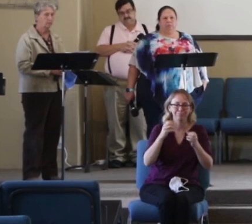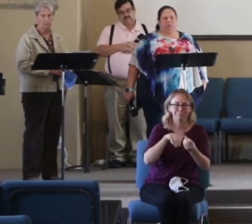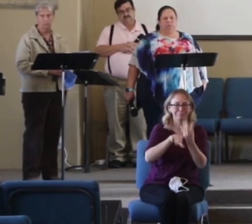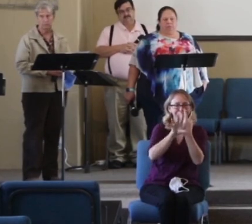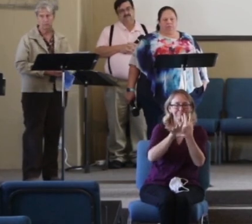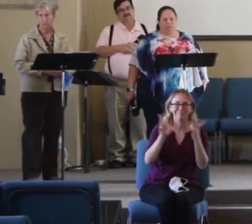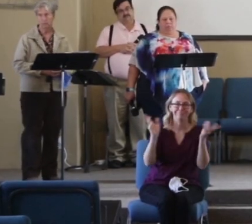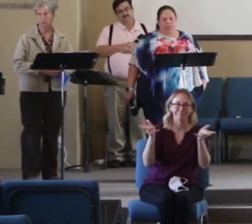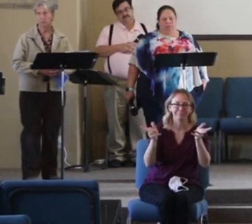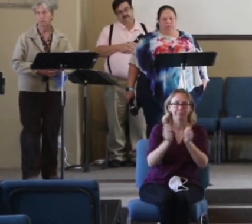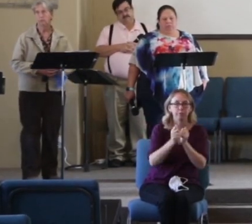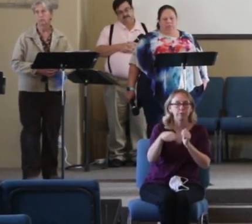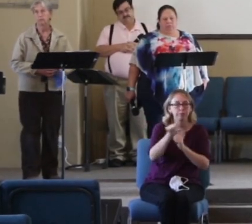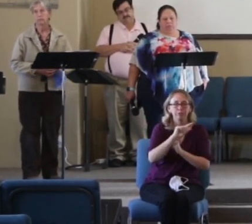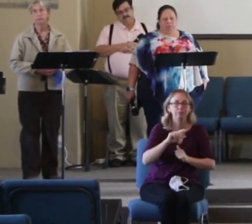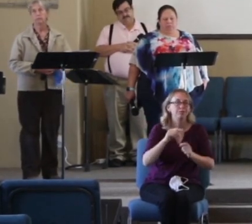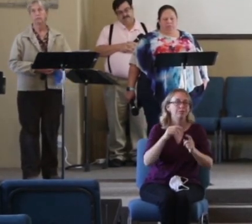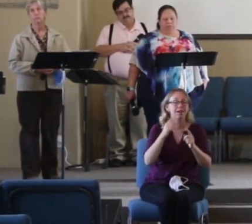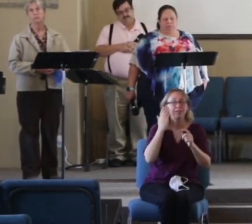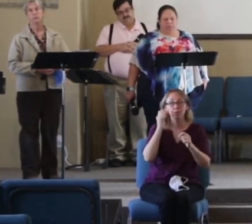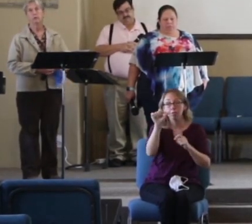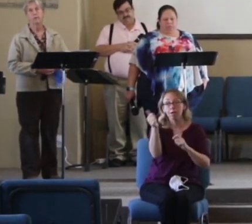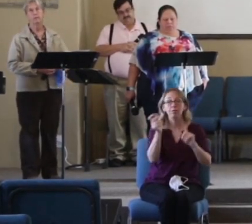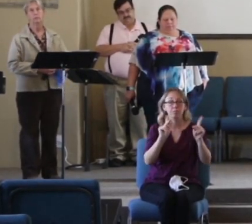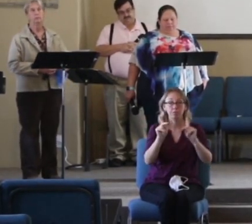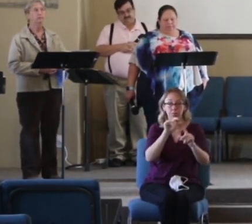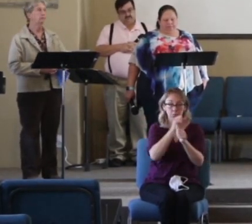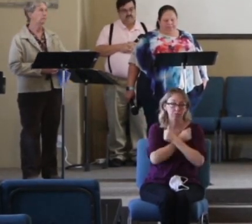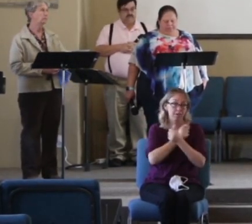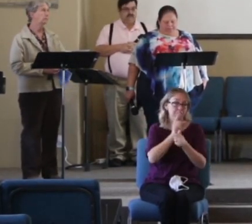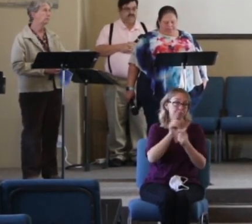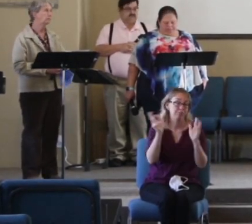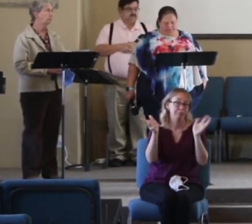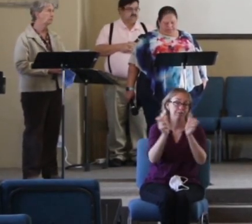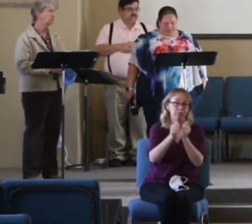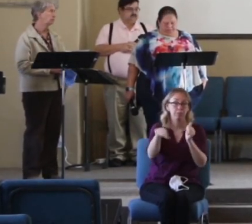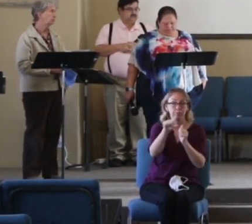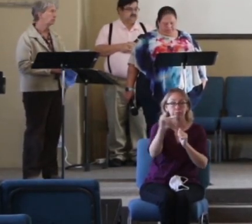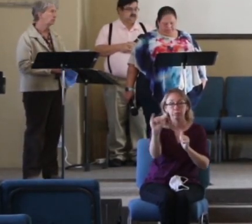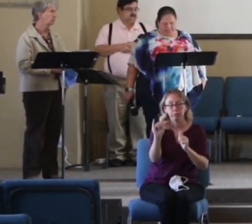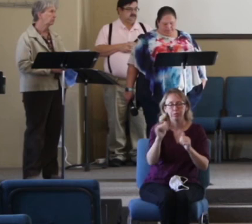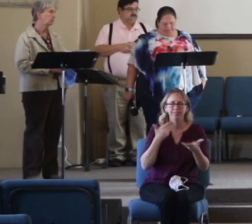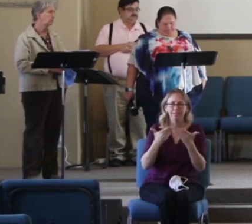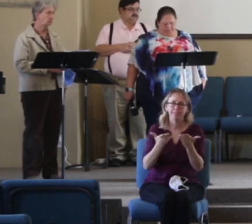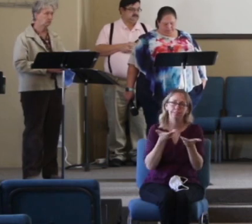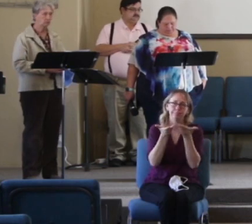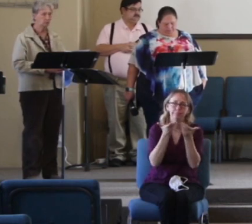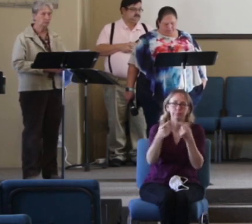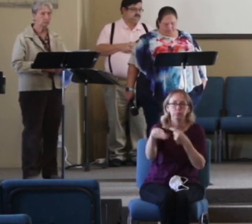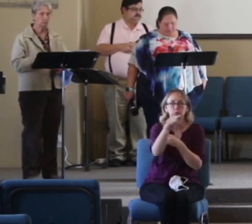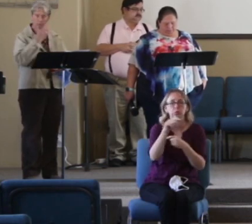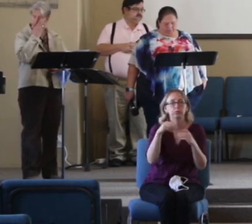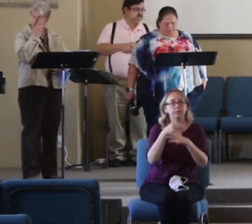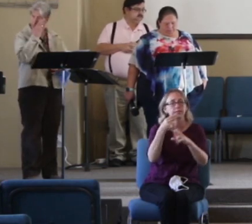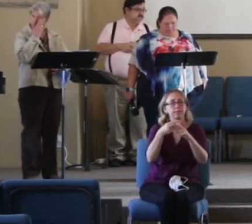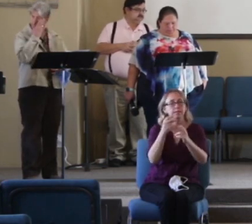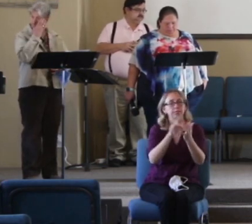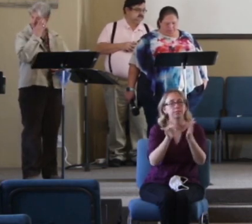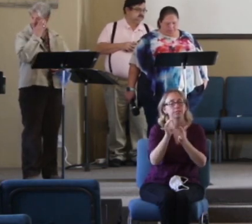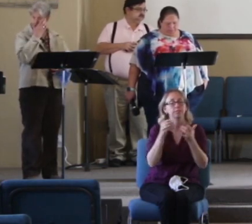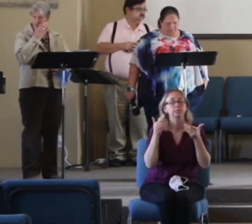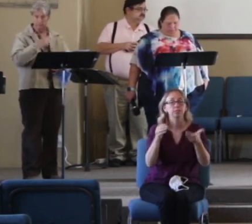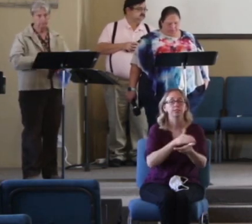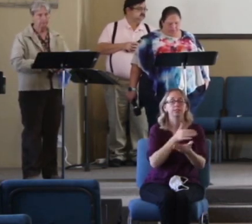talk with you. And there's others that would love to talk with you as well. So let us minister to you in the name of Jesus. Let's sing Jesus Lord